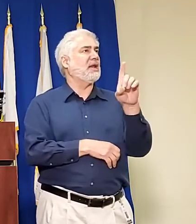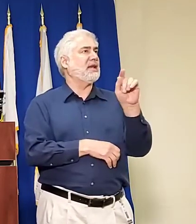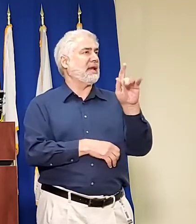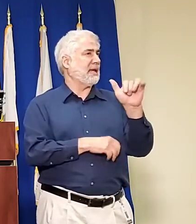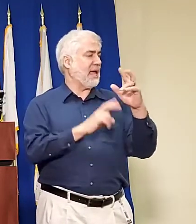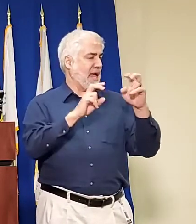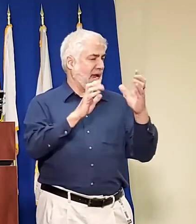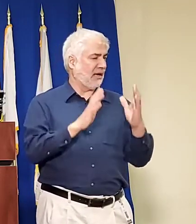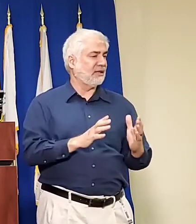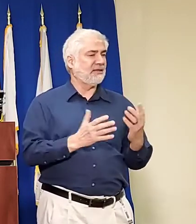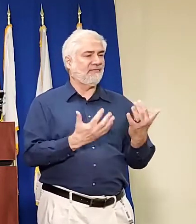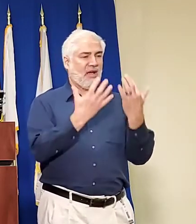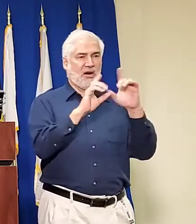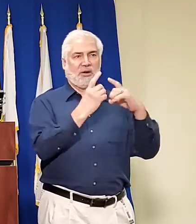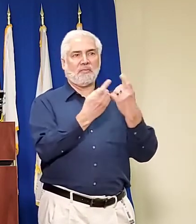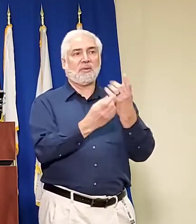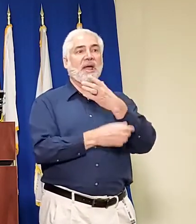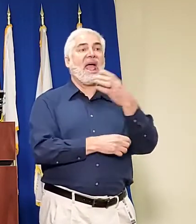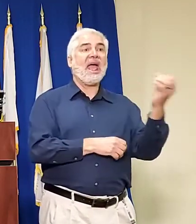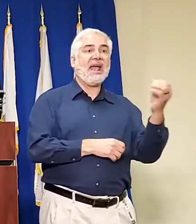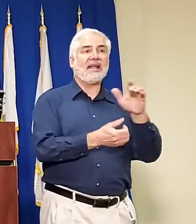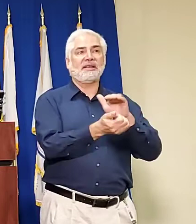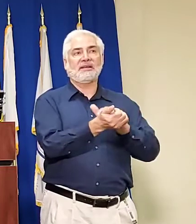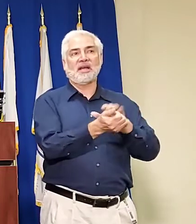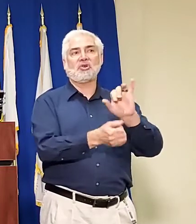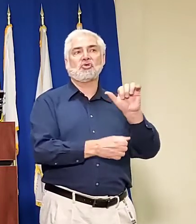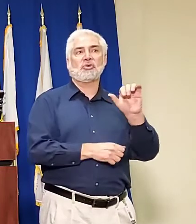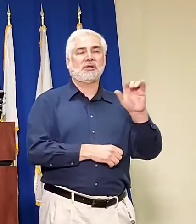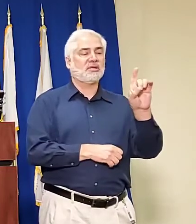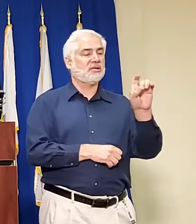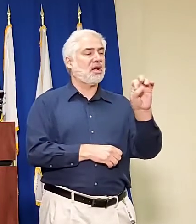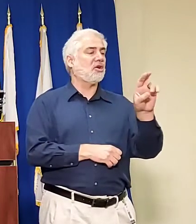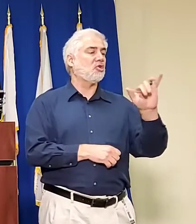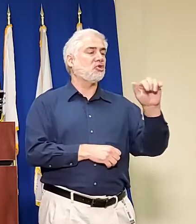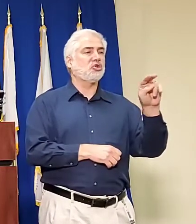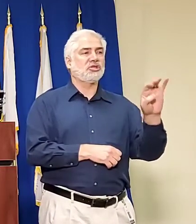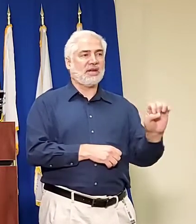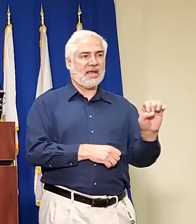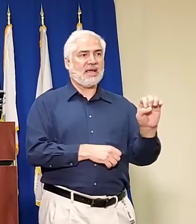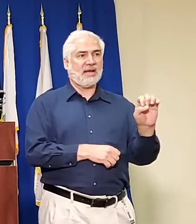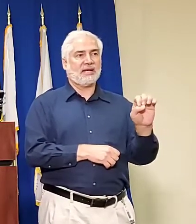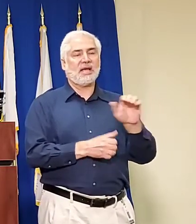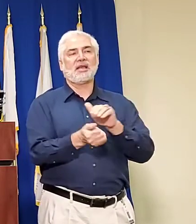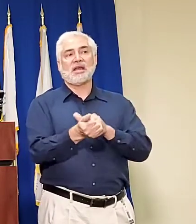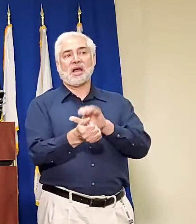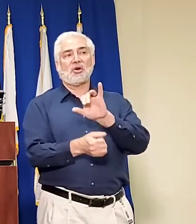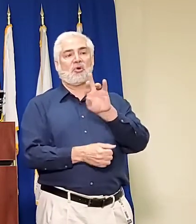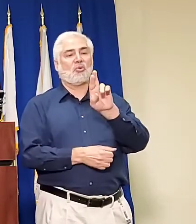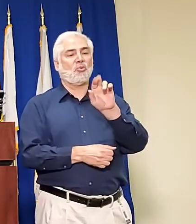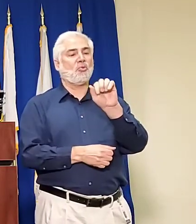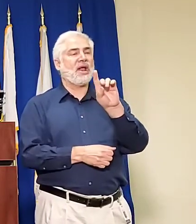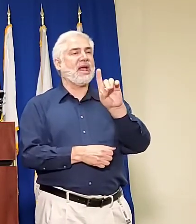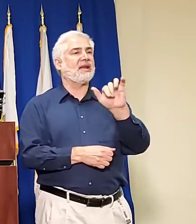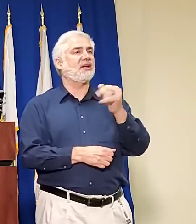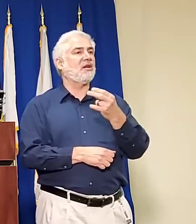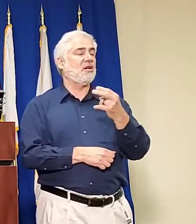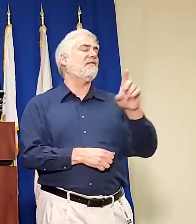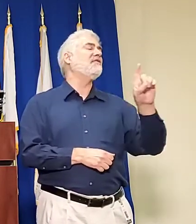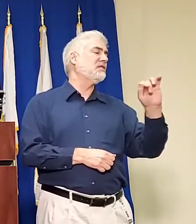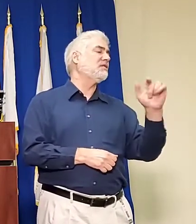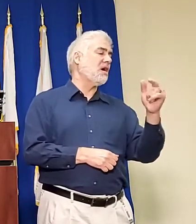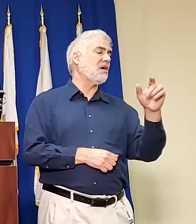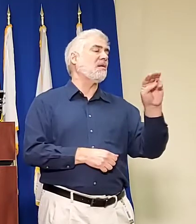department, and Dr. Jane, and then I weigh in as well as Dr. Randolph. So the group collectively, and Doug McGowan weighs in as